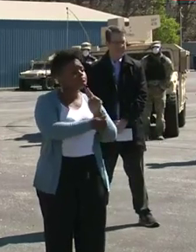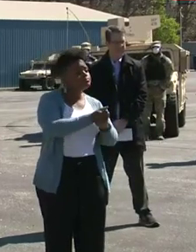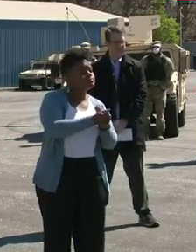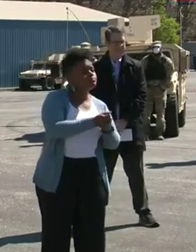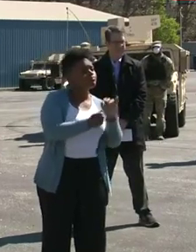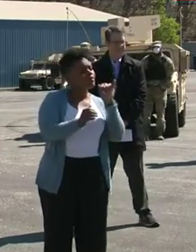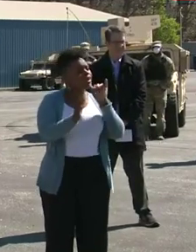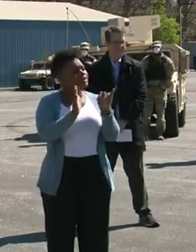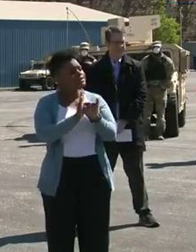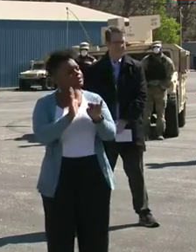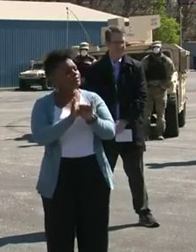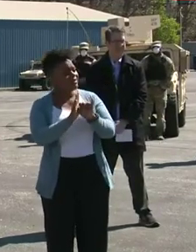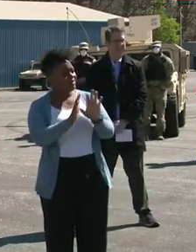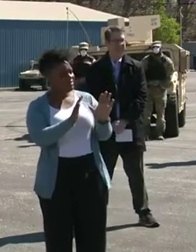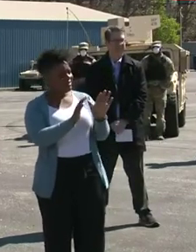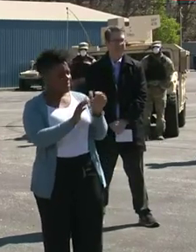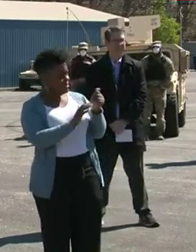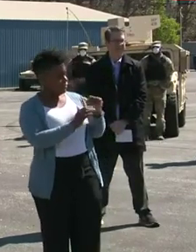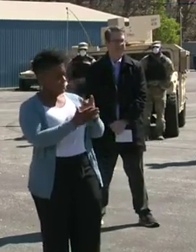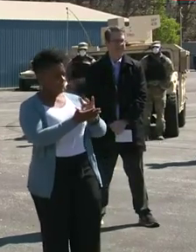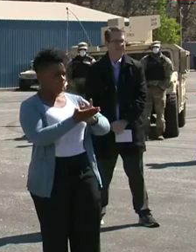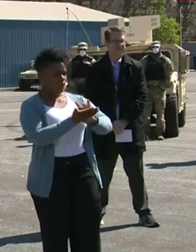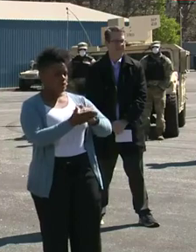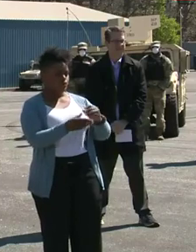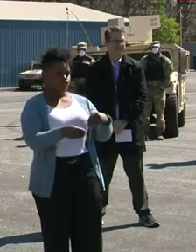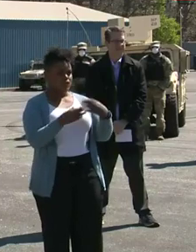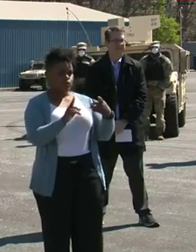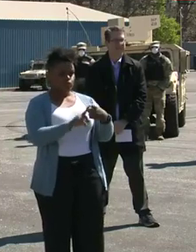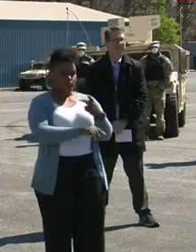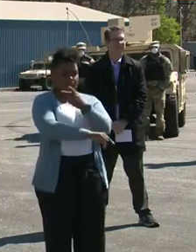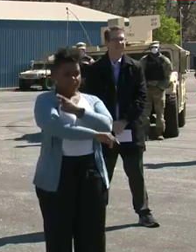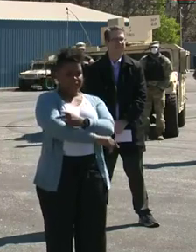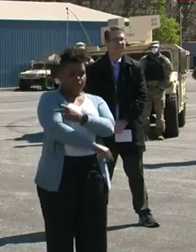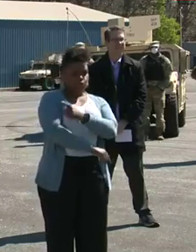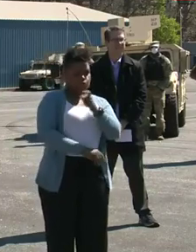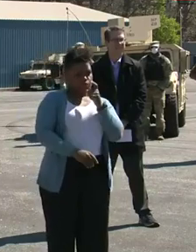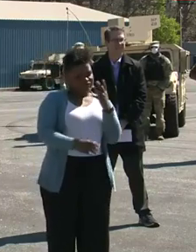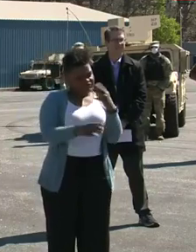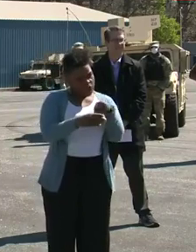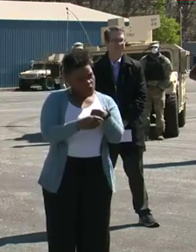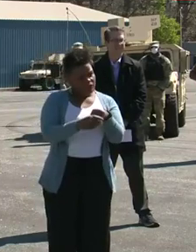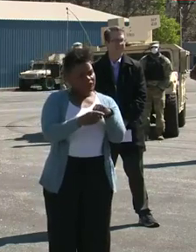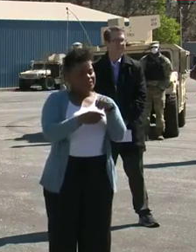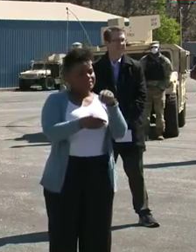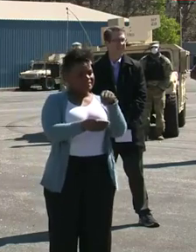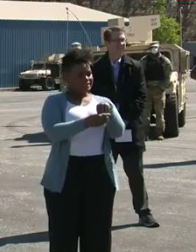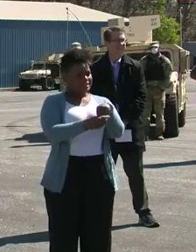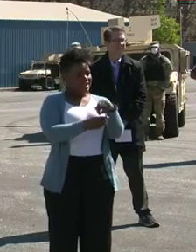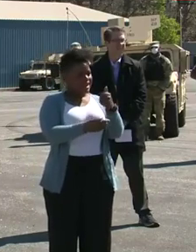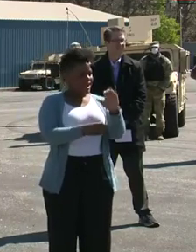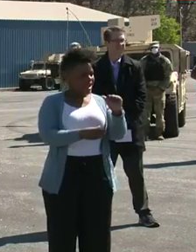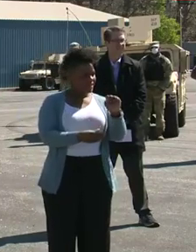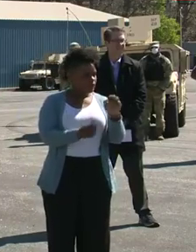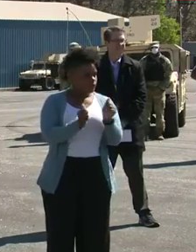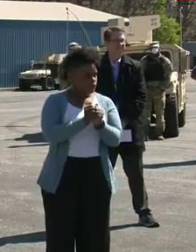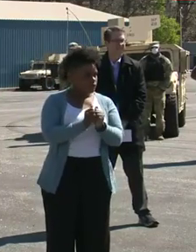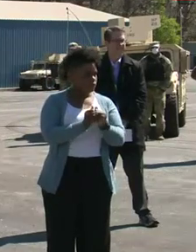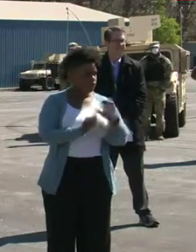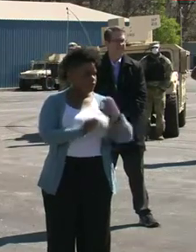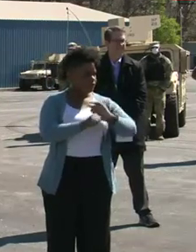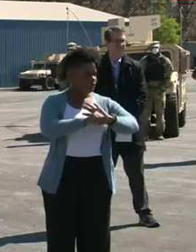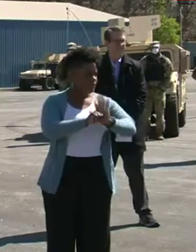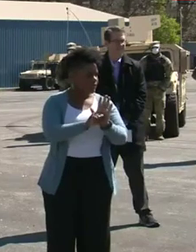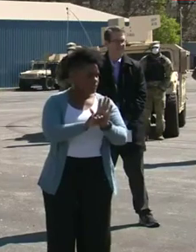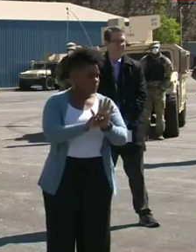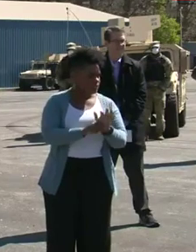any healthcare providers or any patients who have been involved with any of the cases in healthcare staff or patients at the hospital